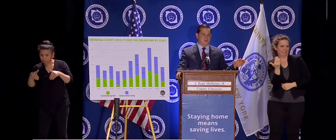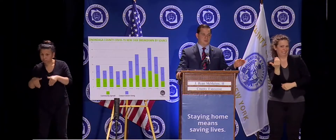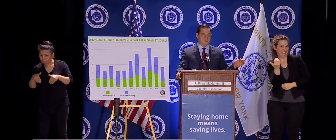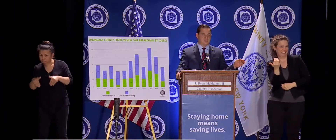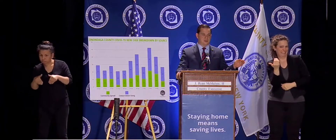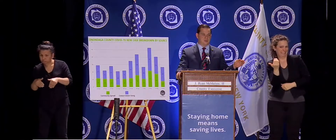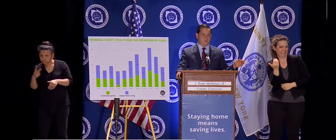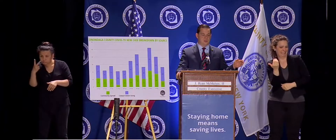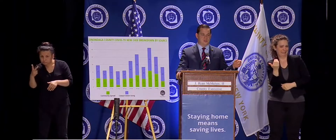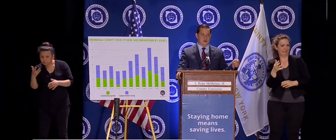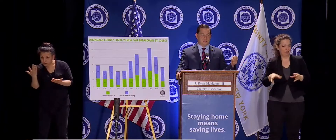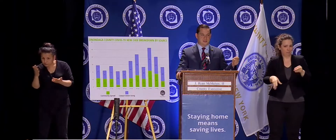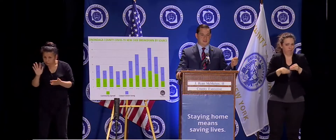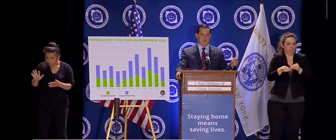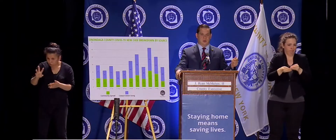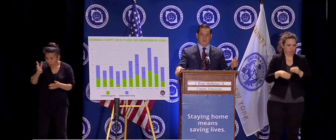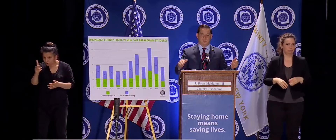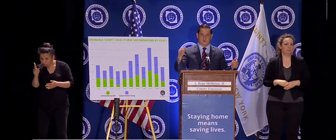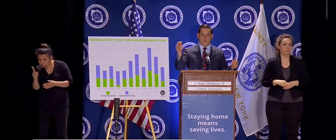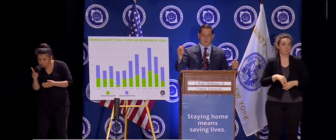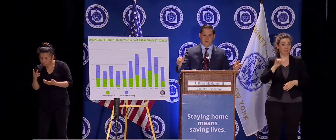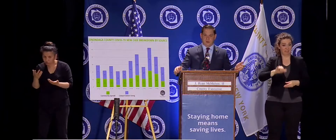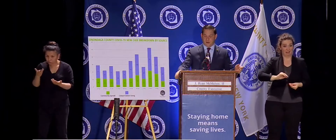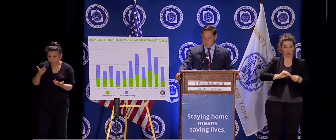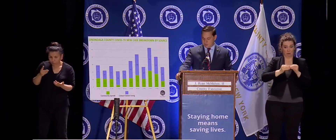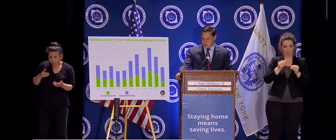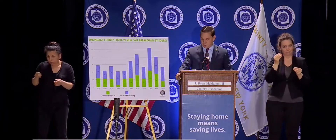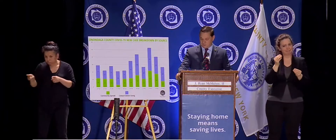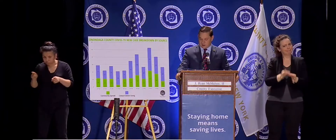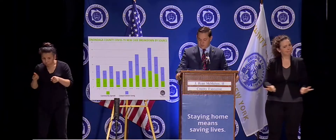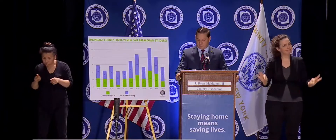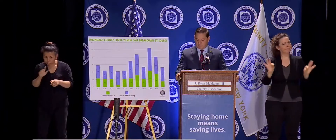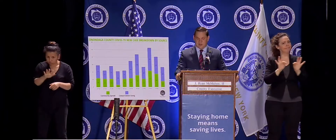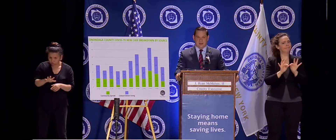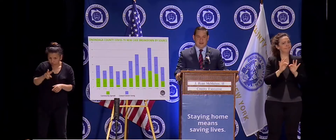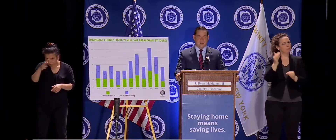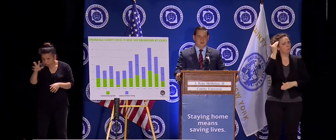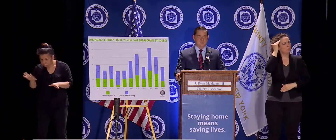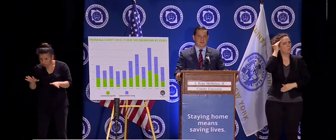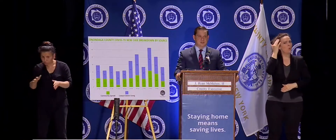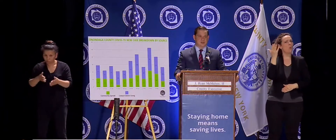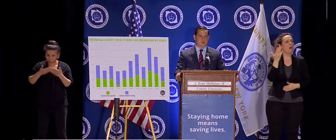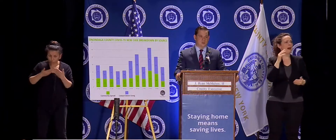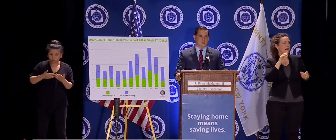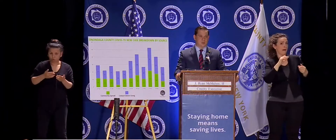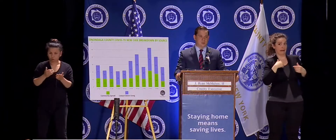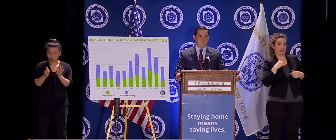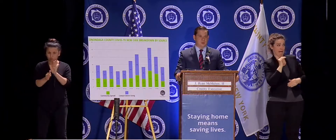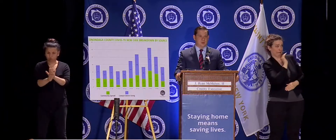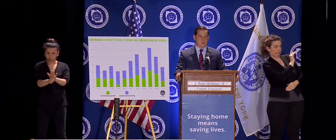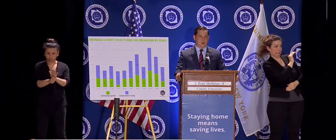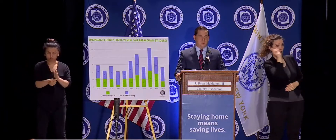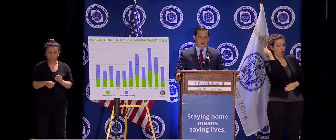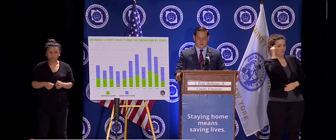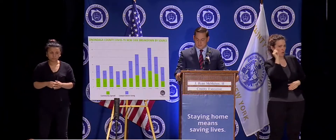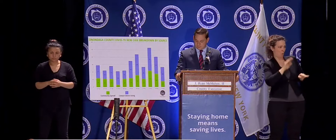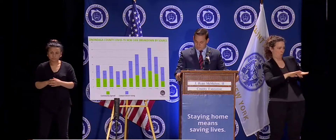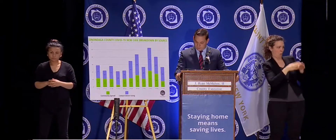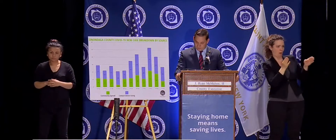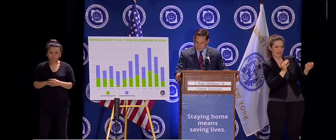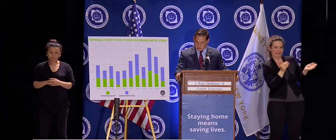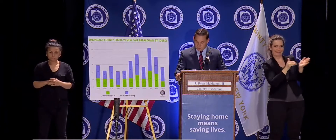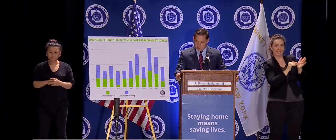from the 15th for restart testing or it's moving forward. But 515 a day out of us gets us over the number